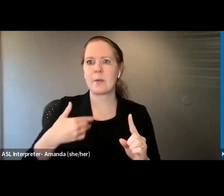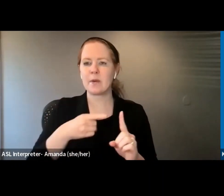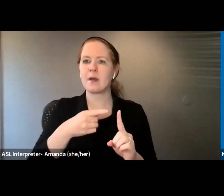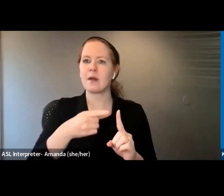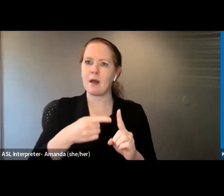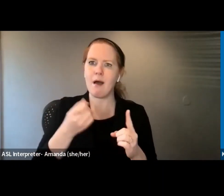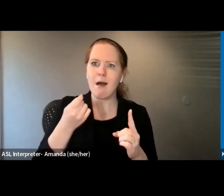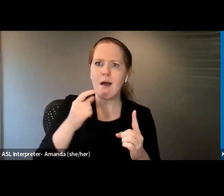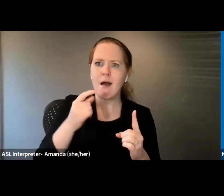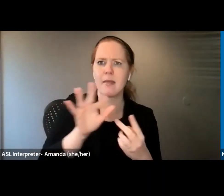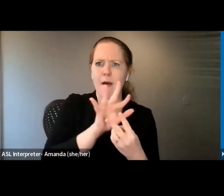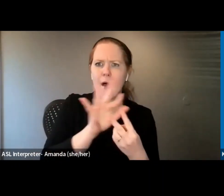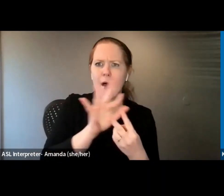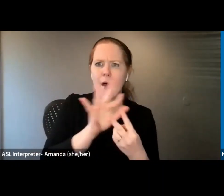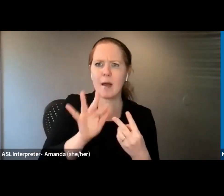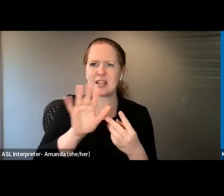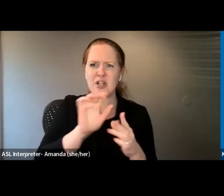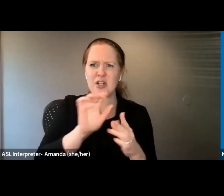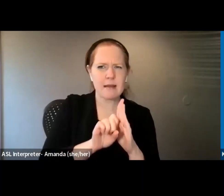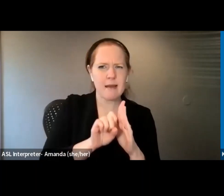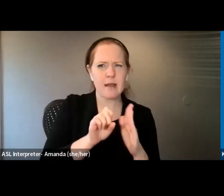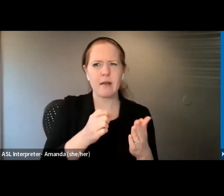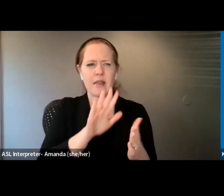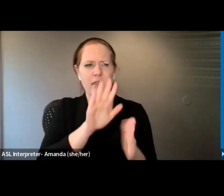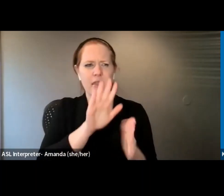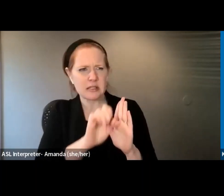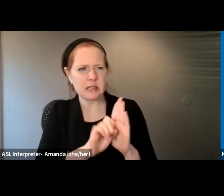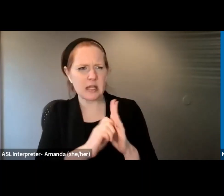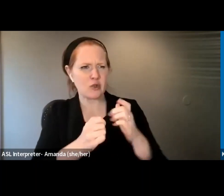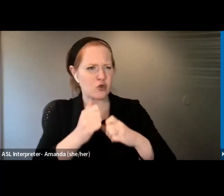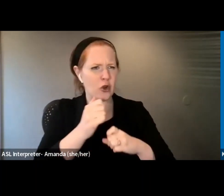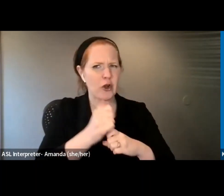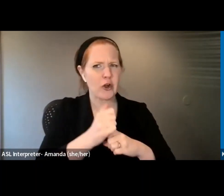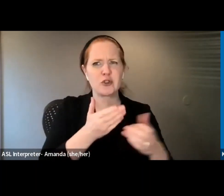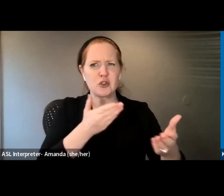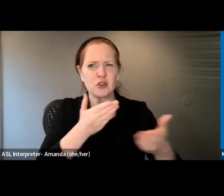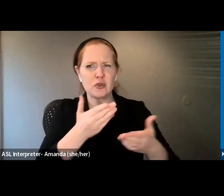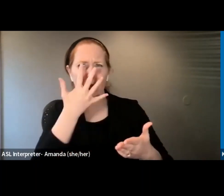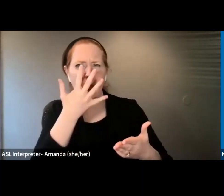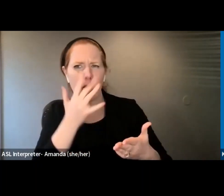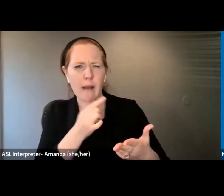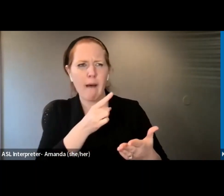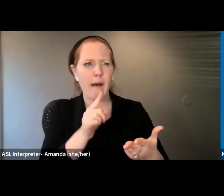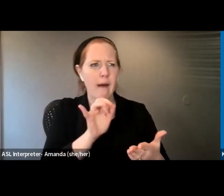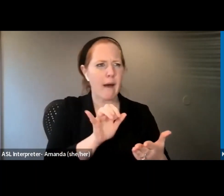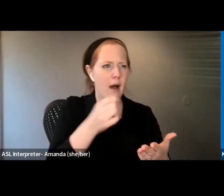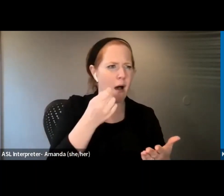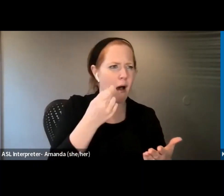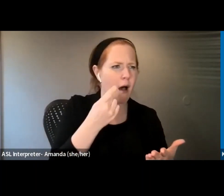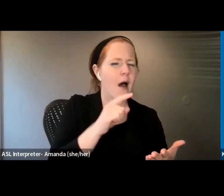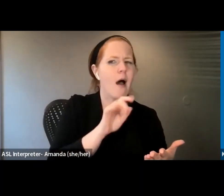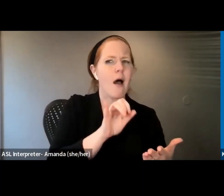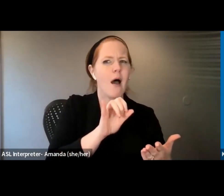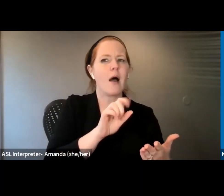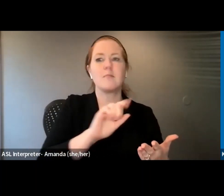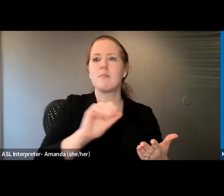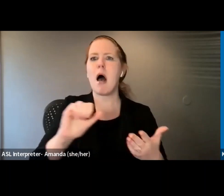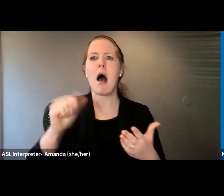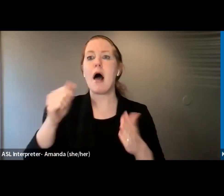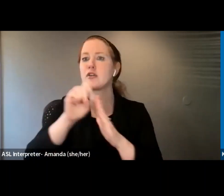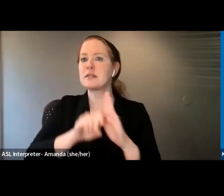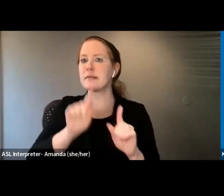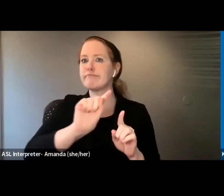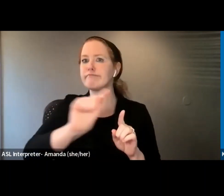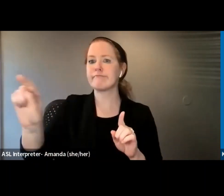are in their state and how their state has structured services, but also what's going on in other states. At Applied